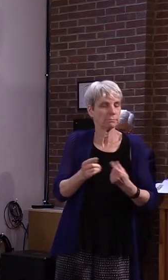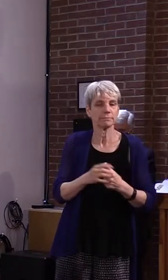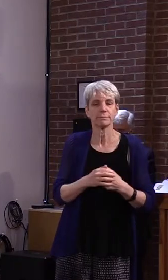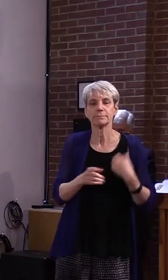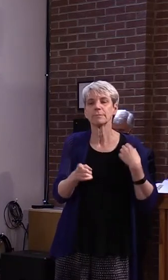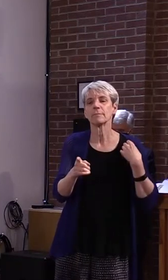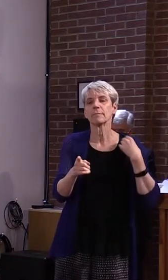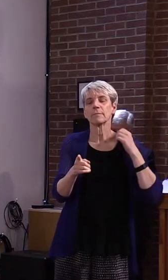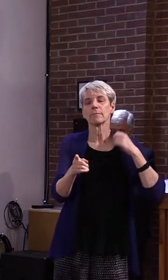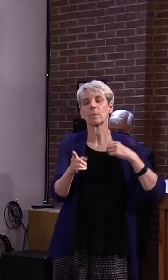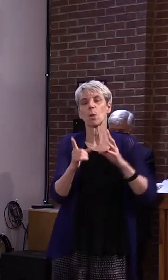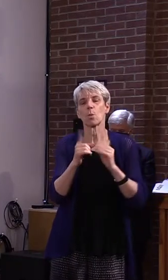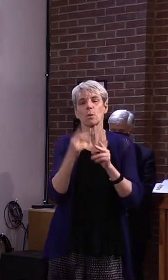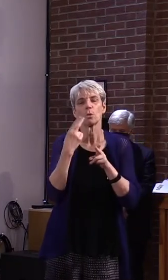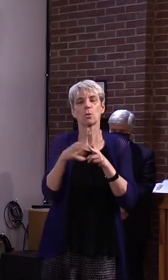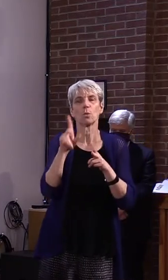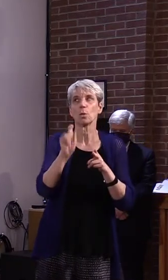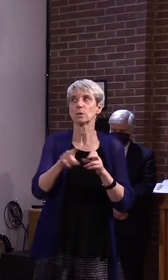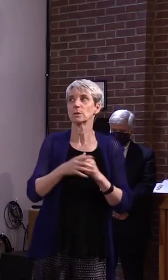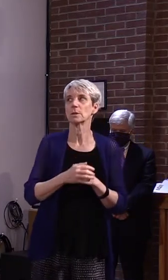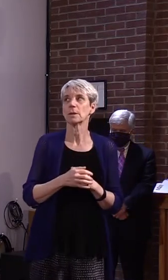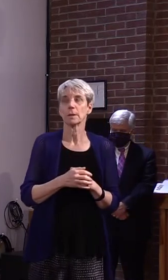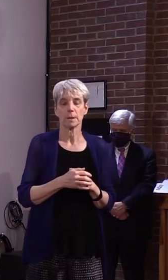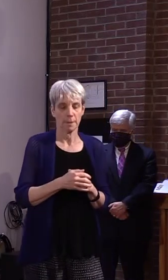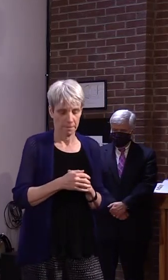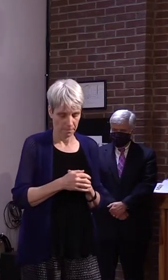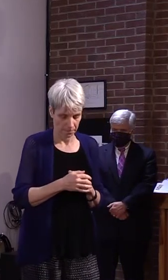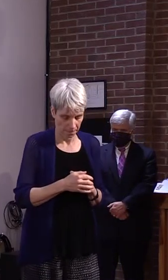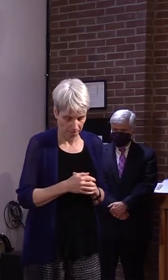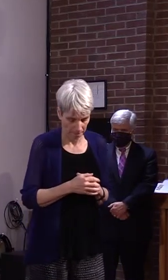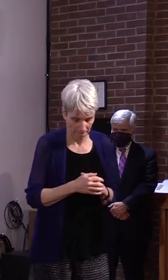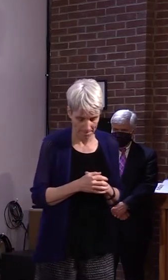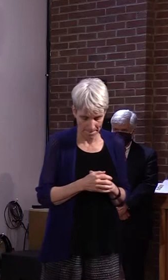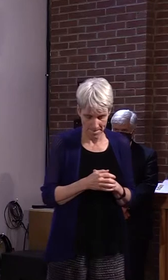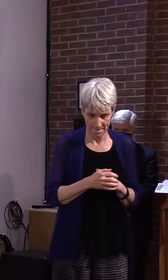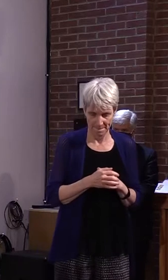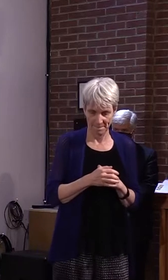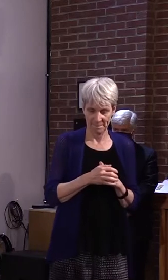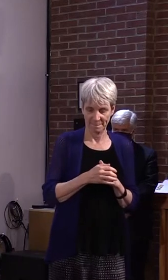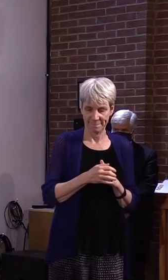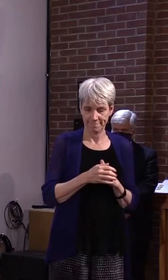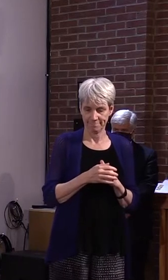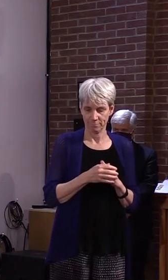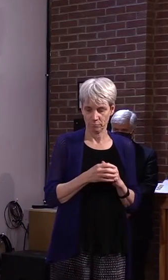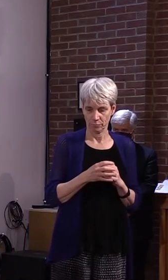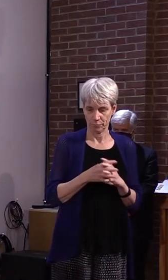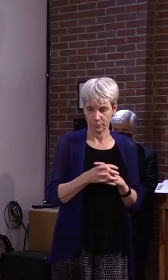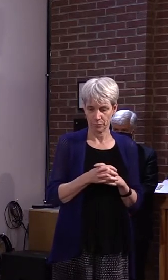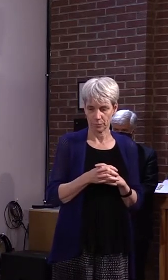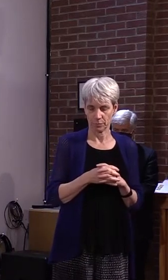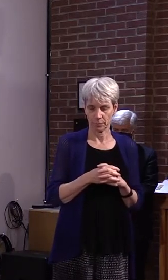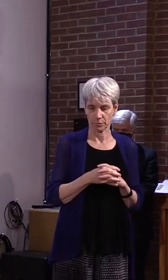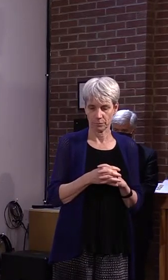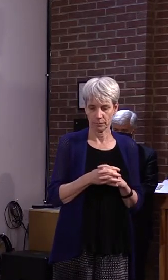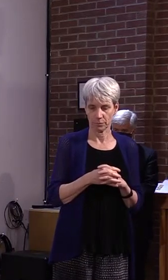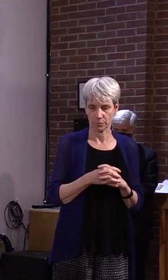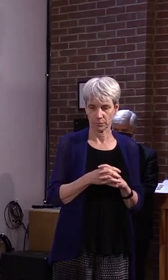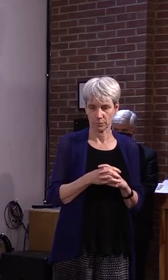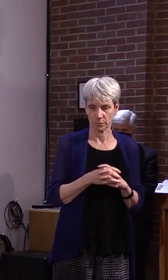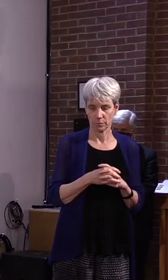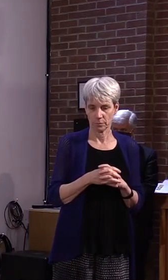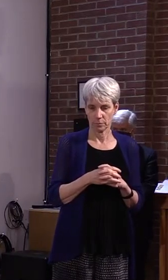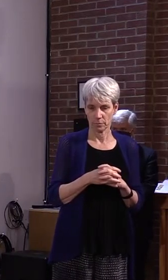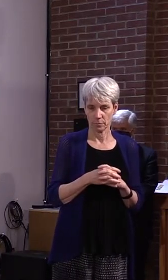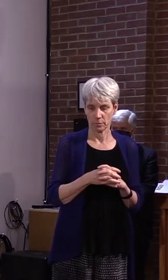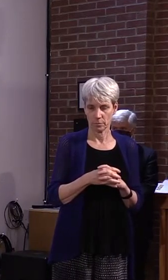Okay, and then just quickly, I guess cooperation in regards to this incident from contract tracers, overall, has